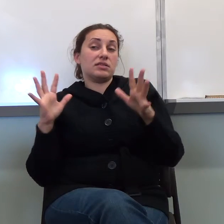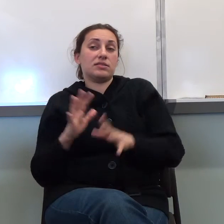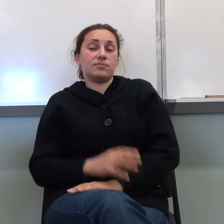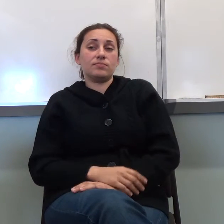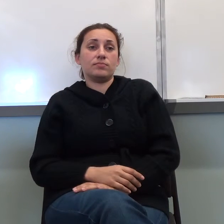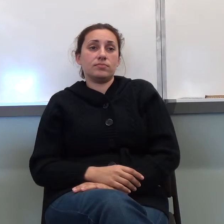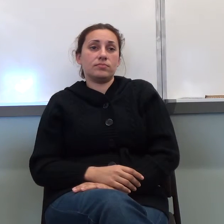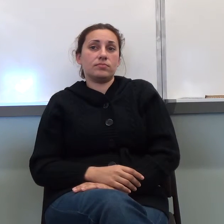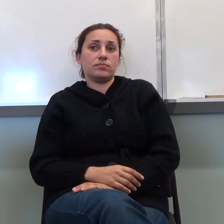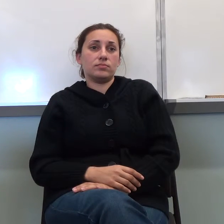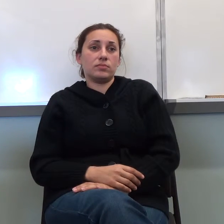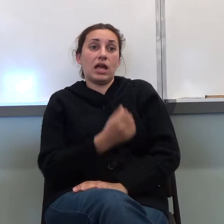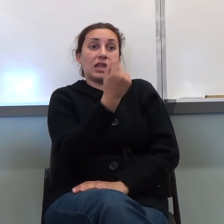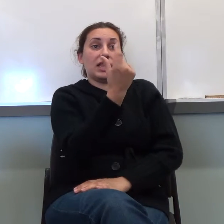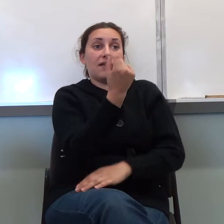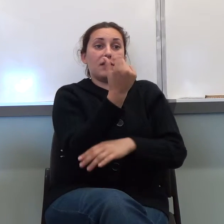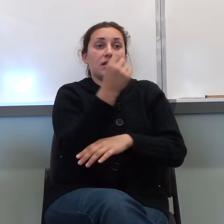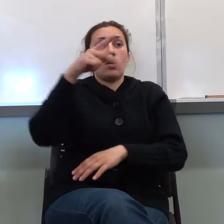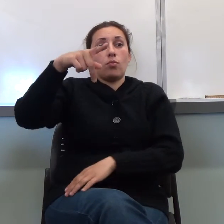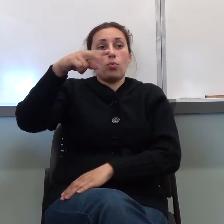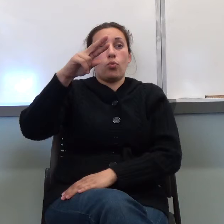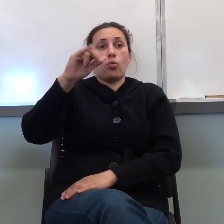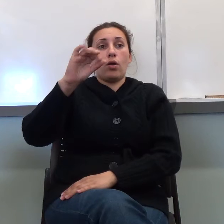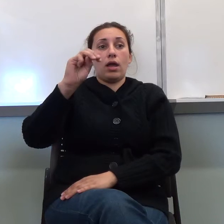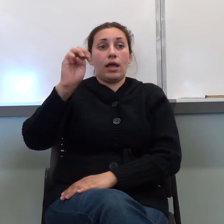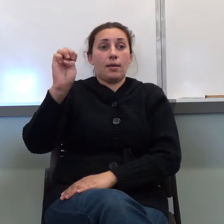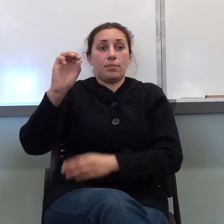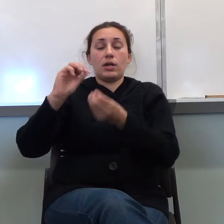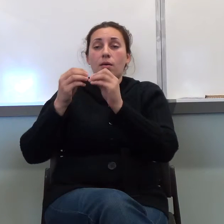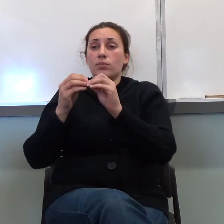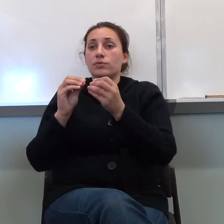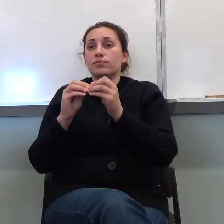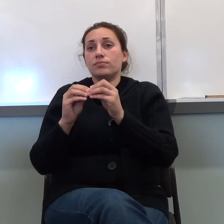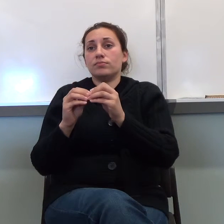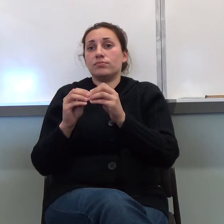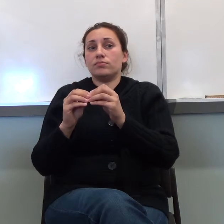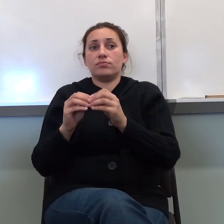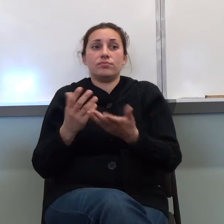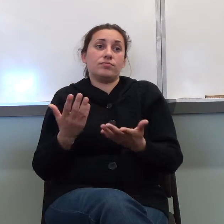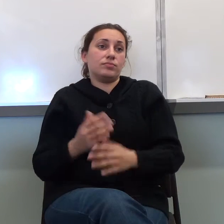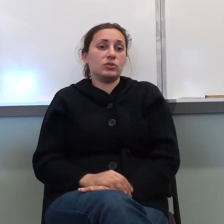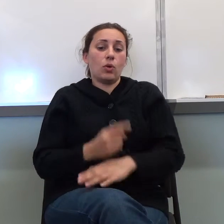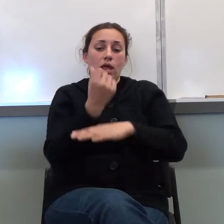11 is a prime number, and there's no 11s inside 20, so we're done. So this is 11/20.